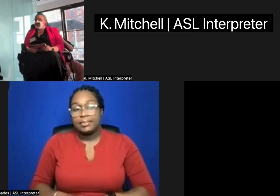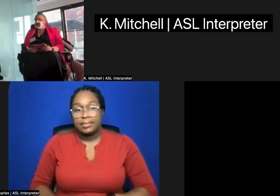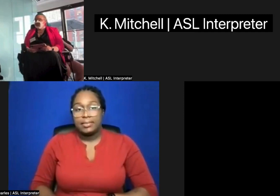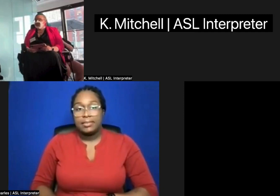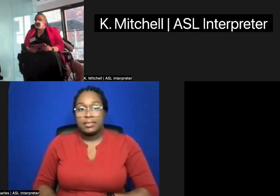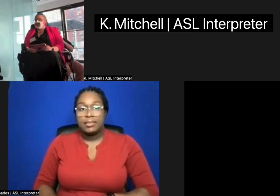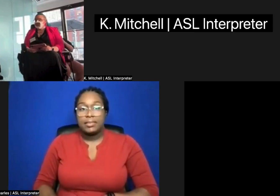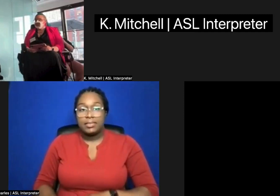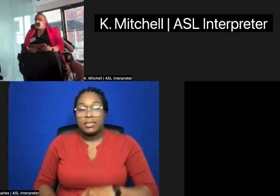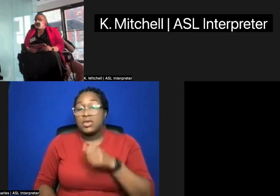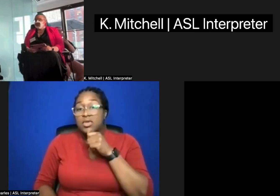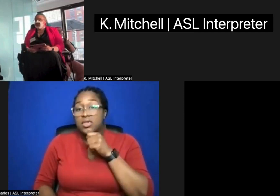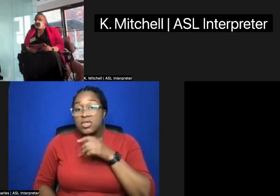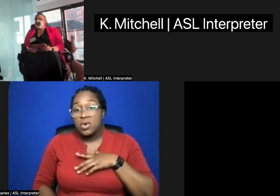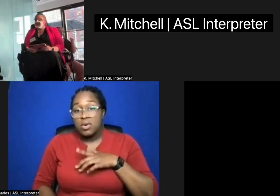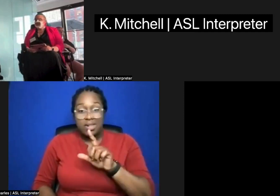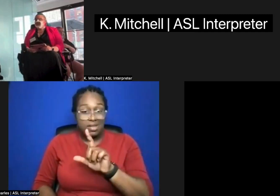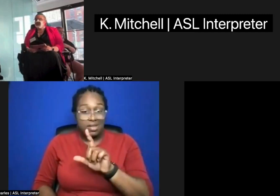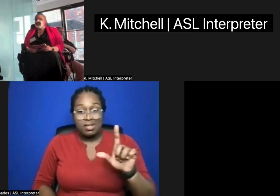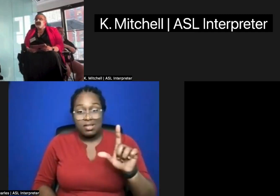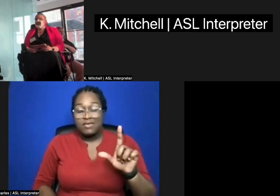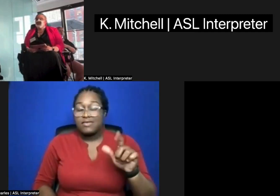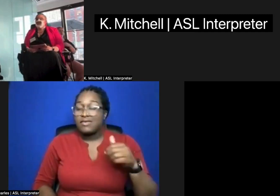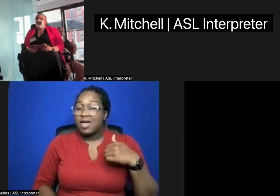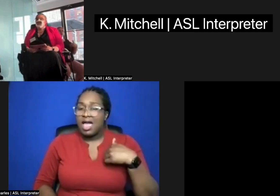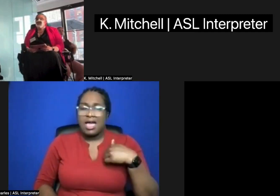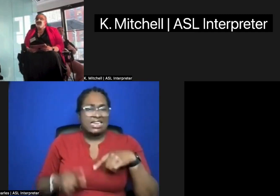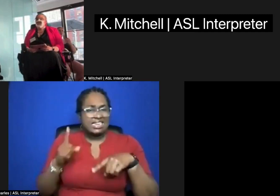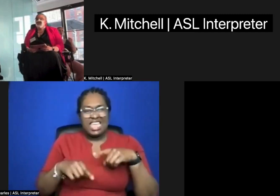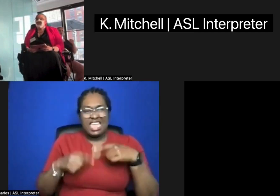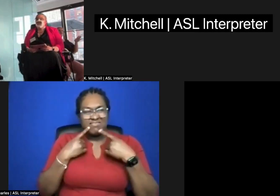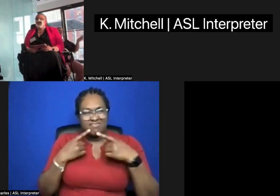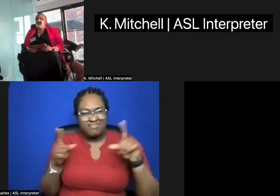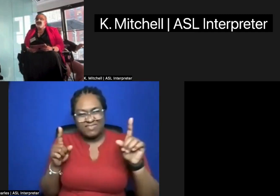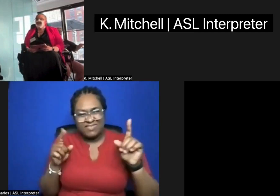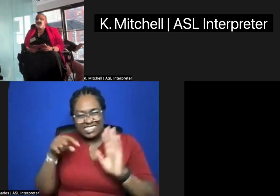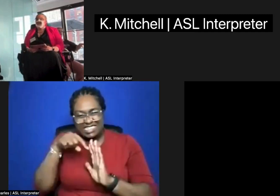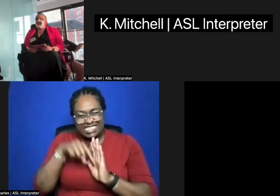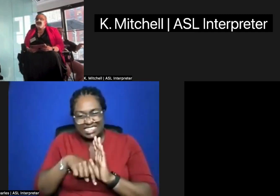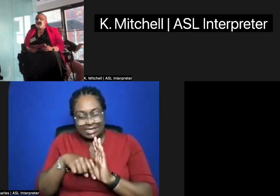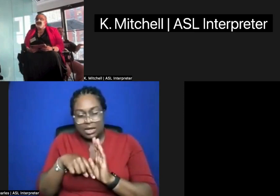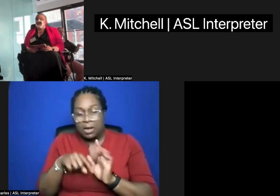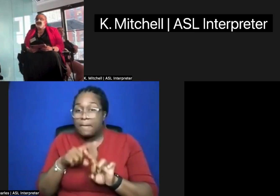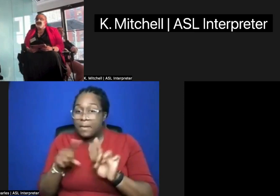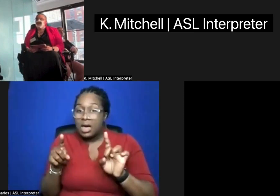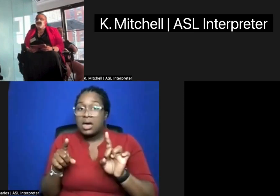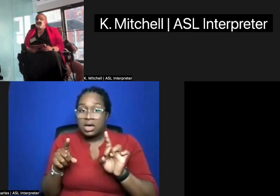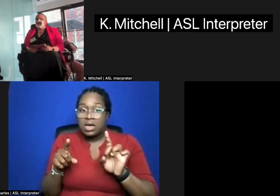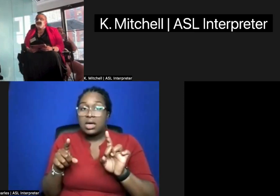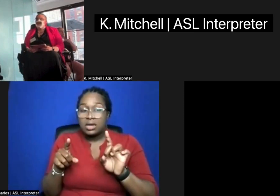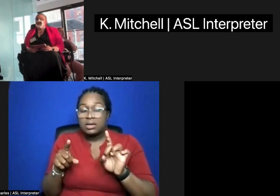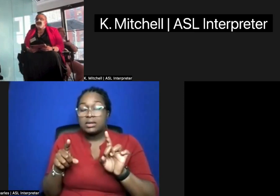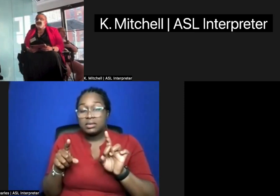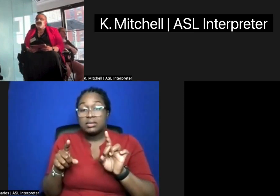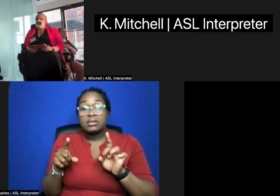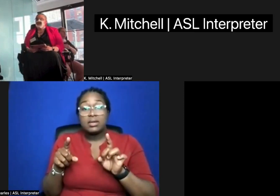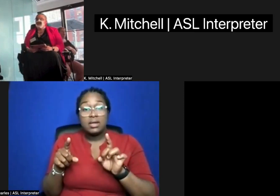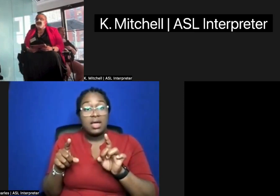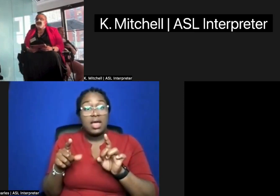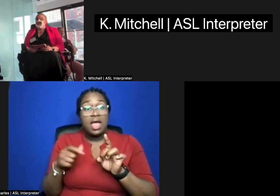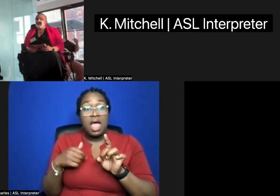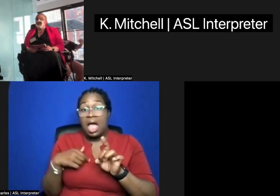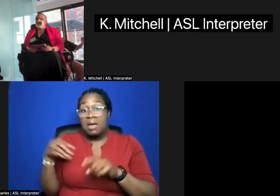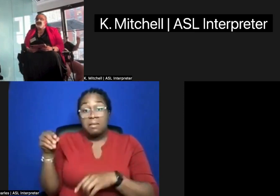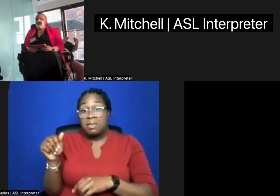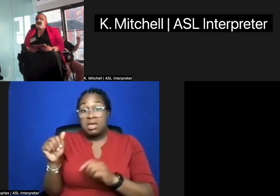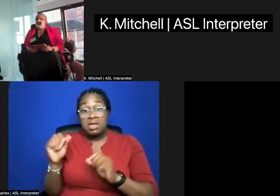can't share too much detail, obviously, but both settlement cases, with former employers of mine, it was, I paid nothing and they